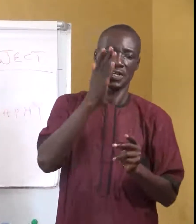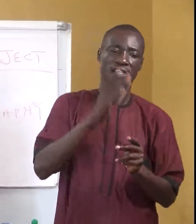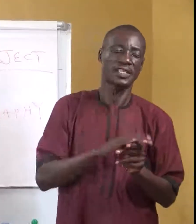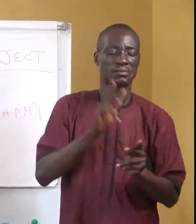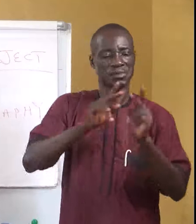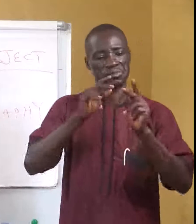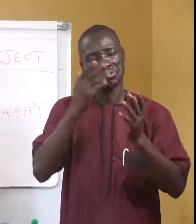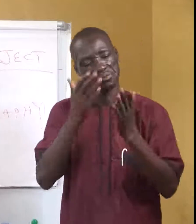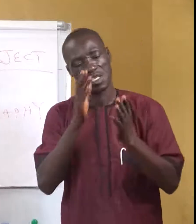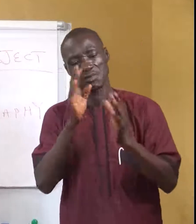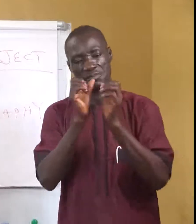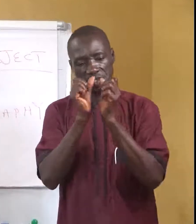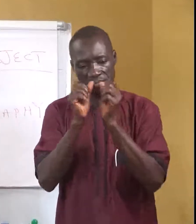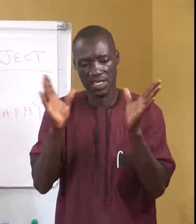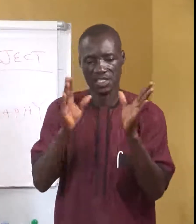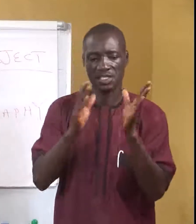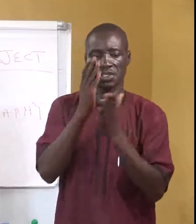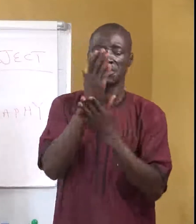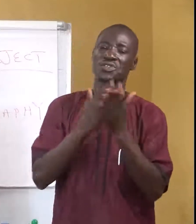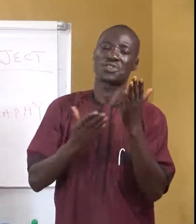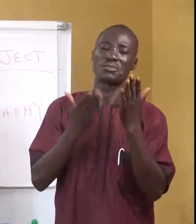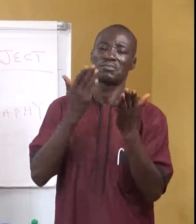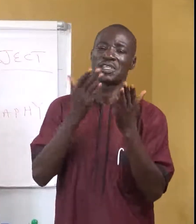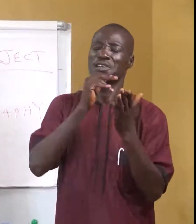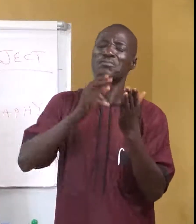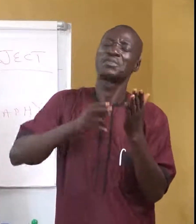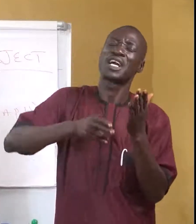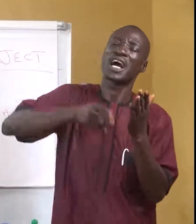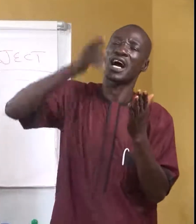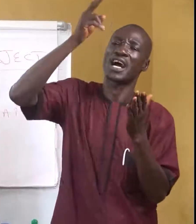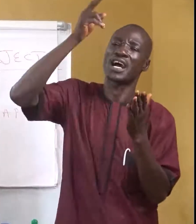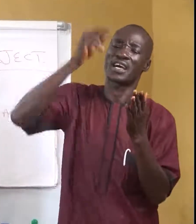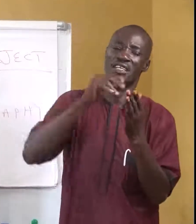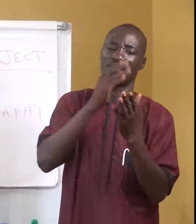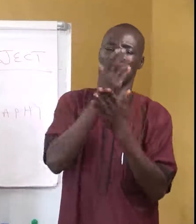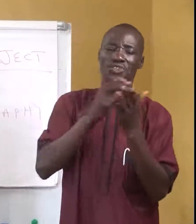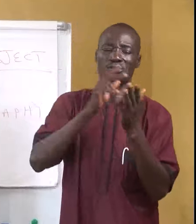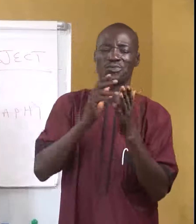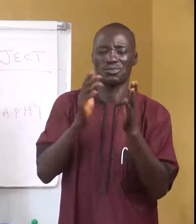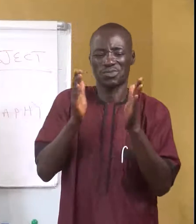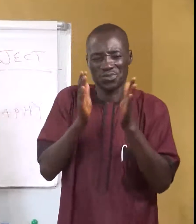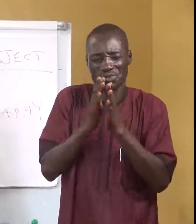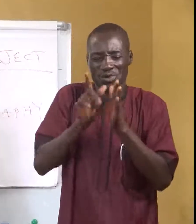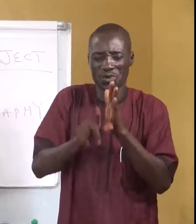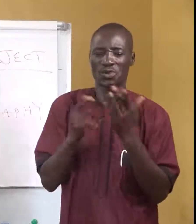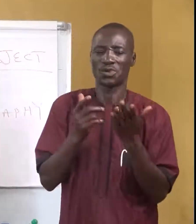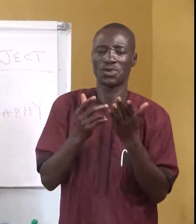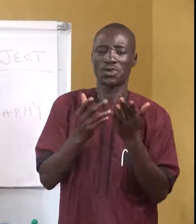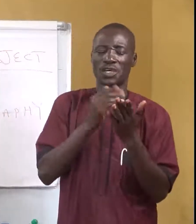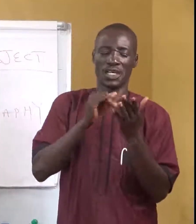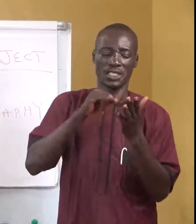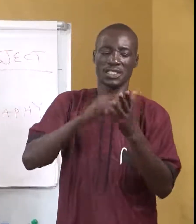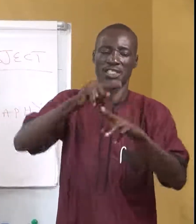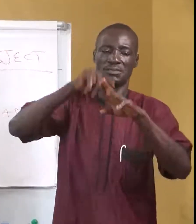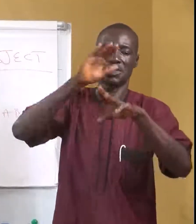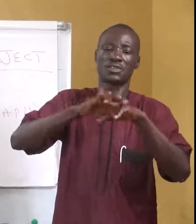many, and their population could be high, sometimes their population could be low. And it all depends.